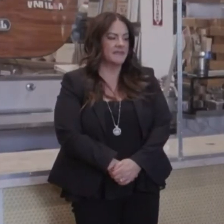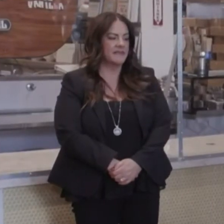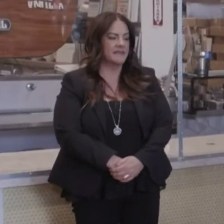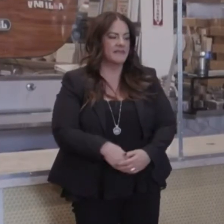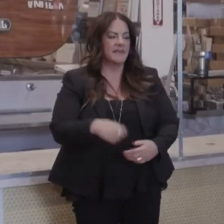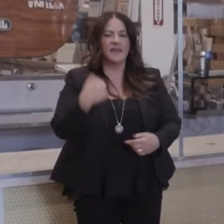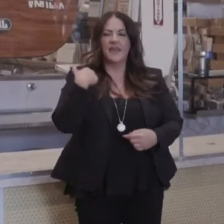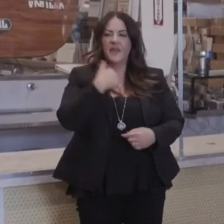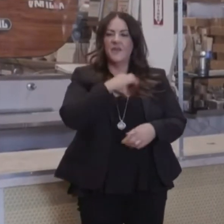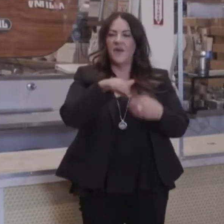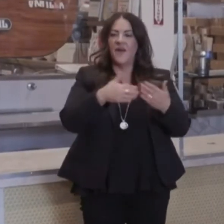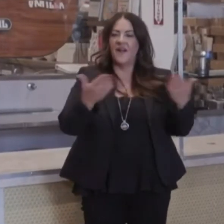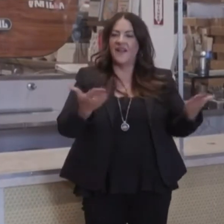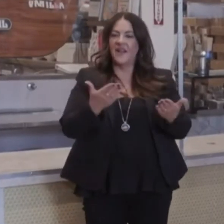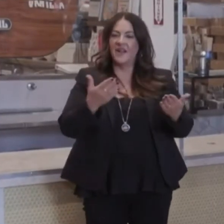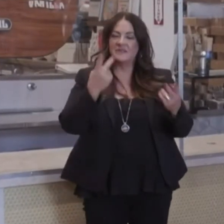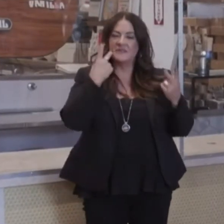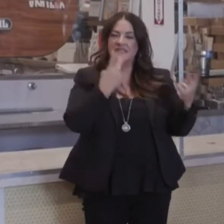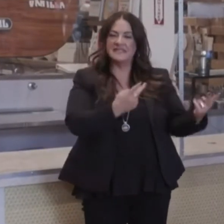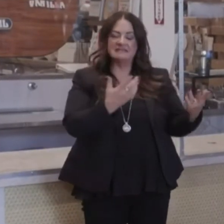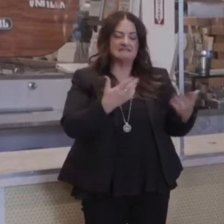We're all here.